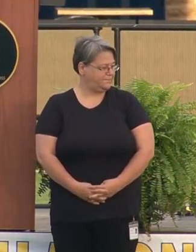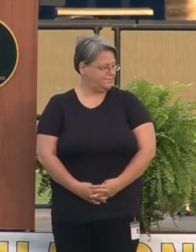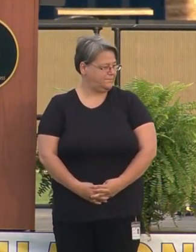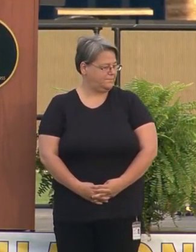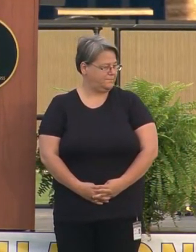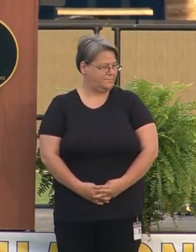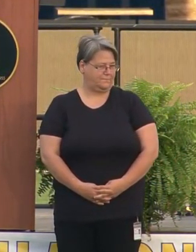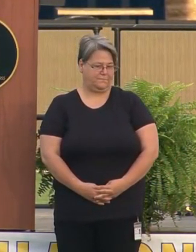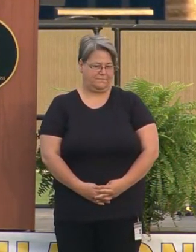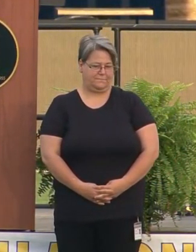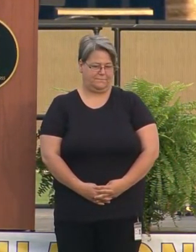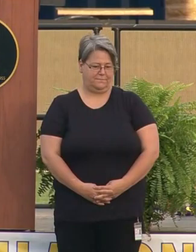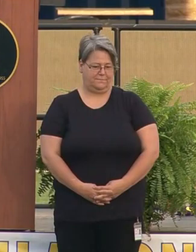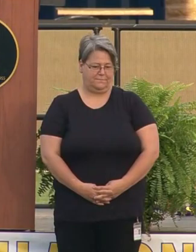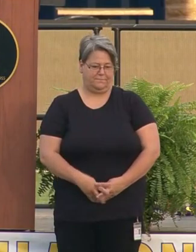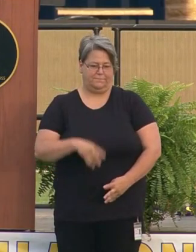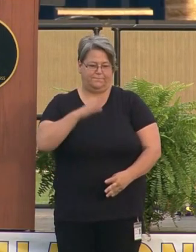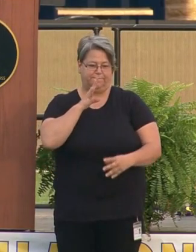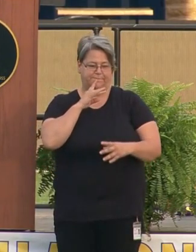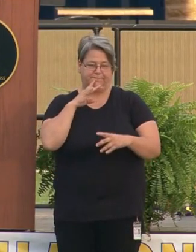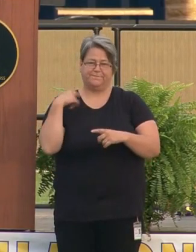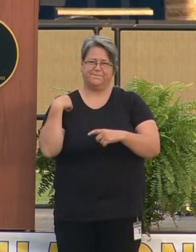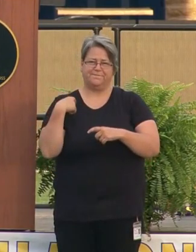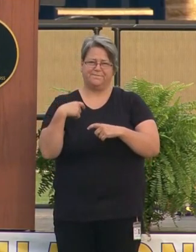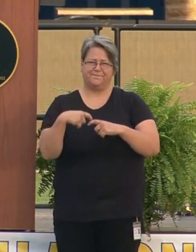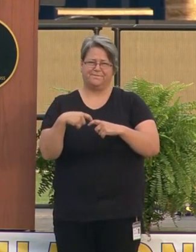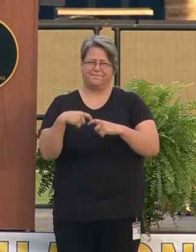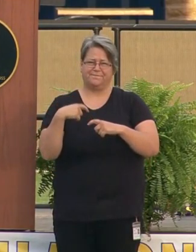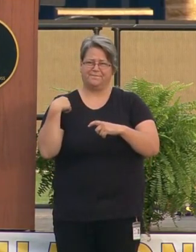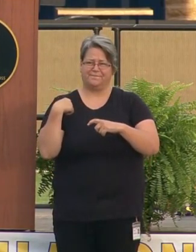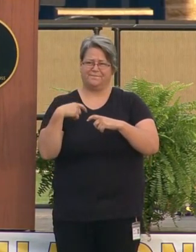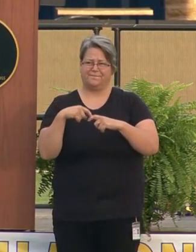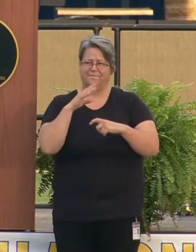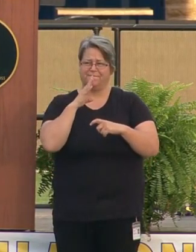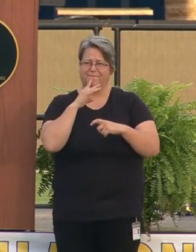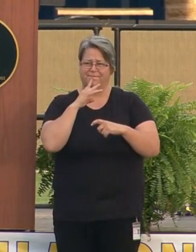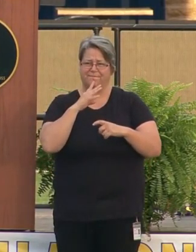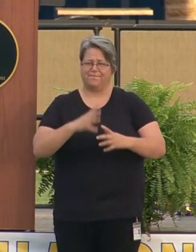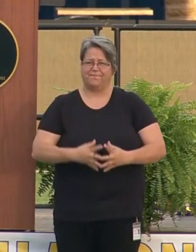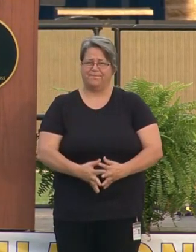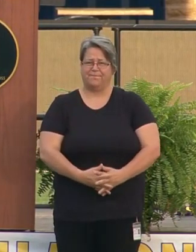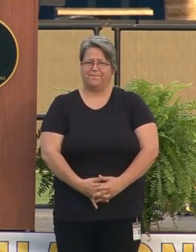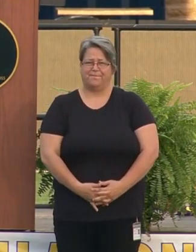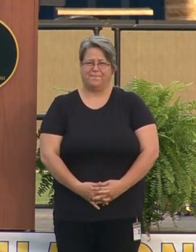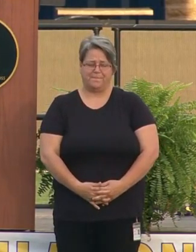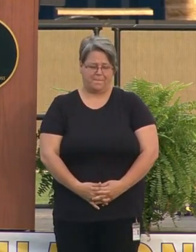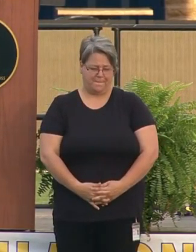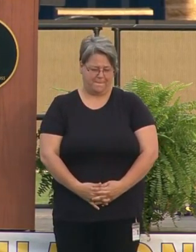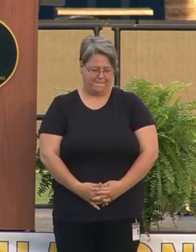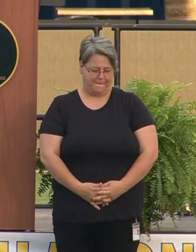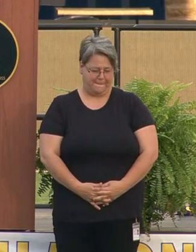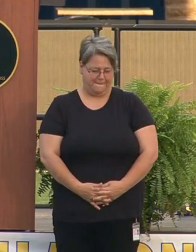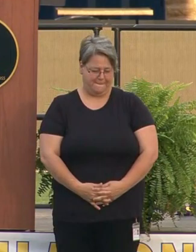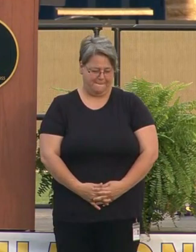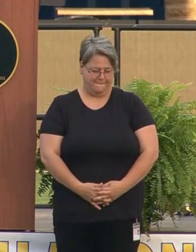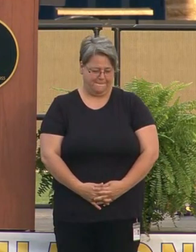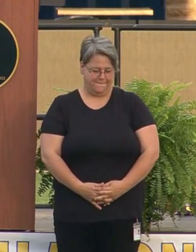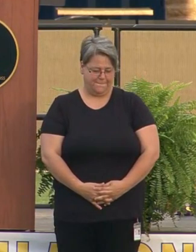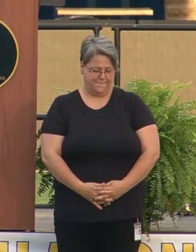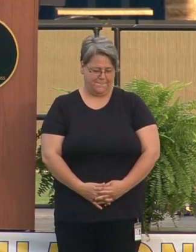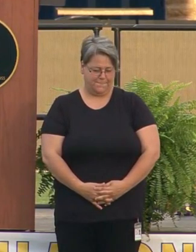Juramento a la bandera. Juro fidelidad a la bandera de los Estados Unidos de América y a la república que